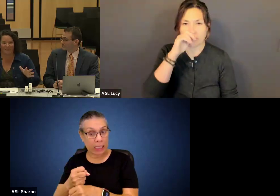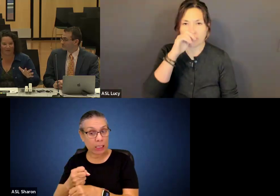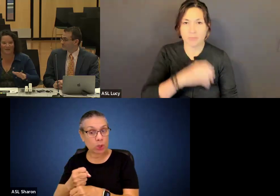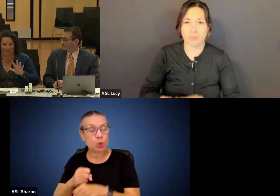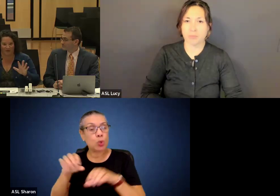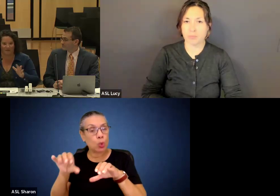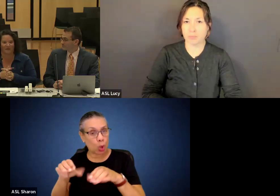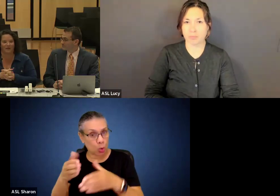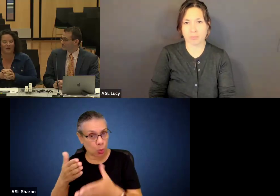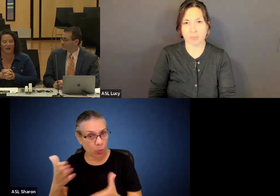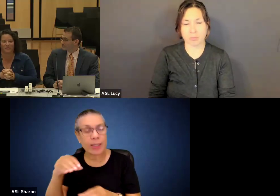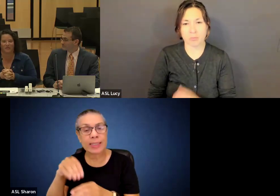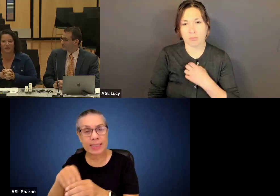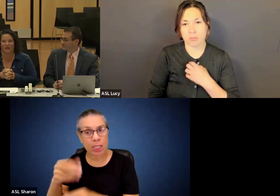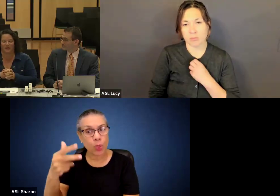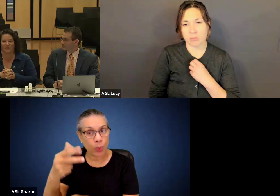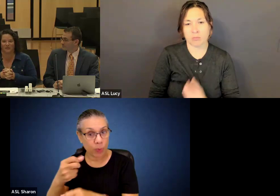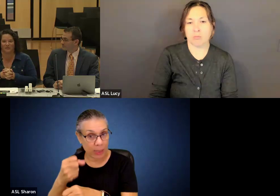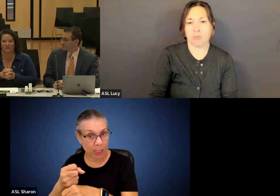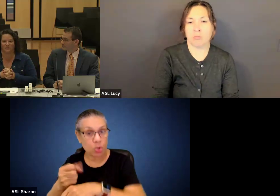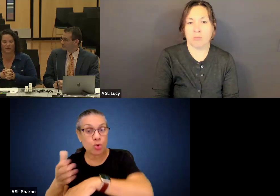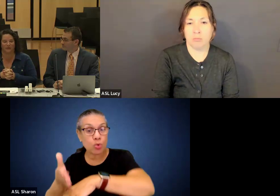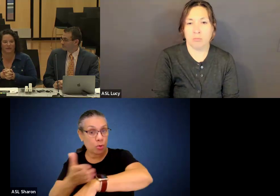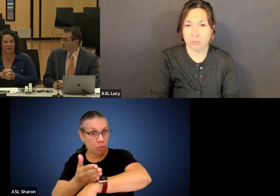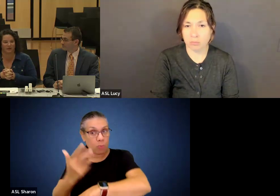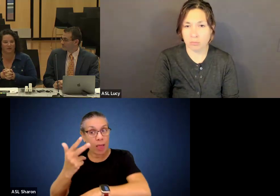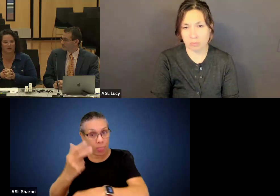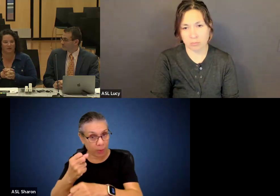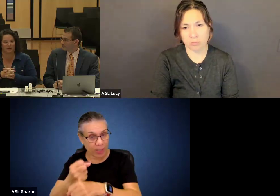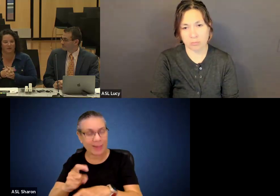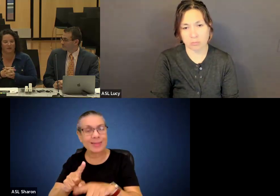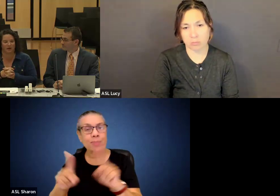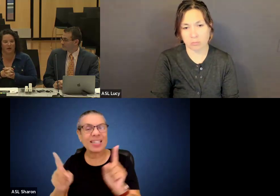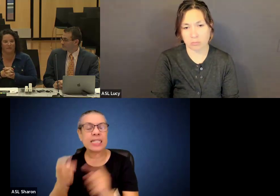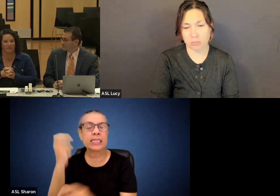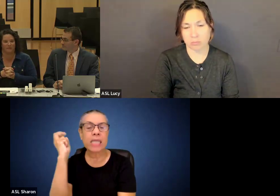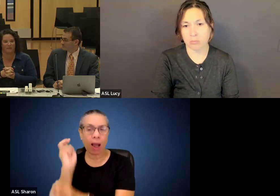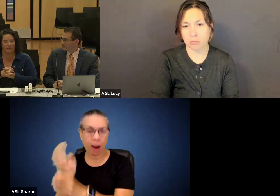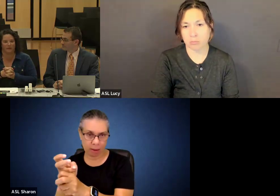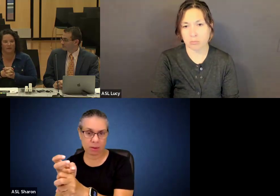and you can make progress in 3 years. I just think it is really difficult